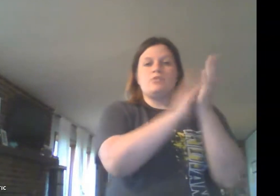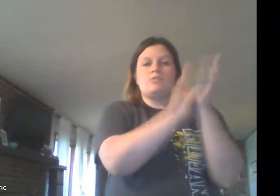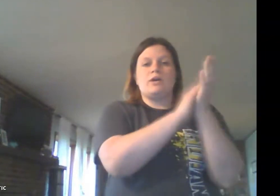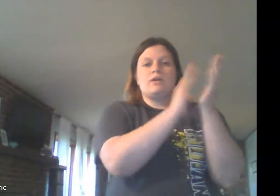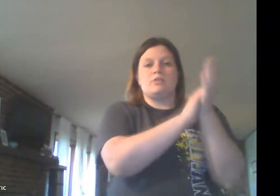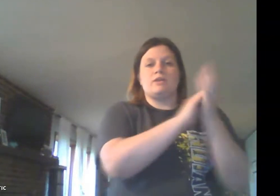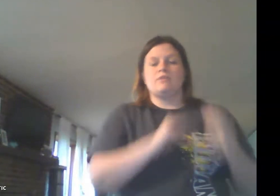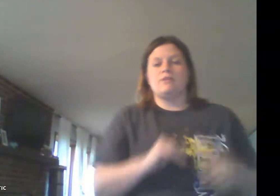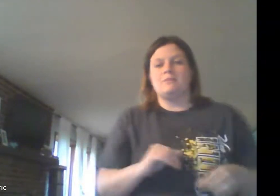February,